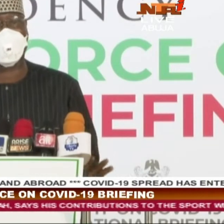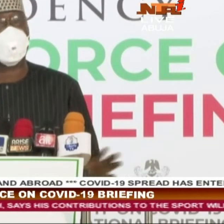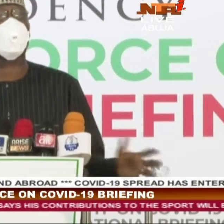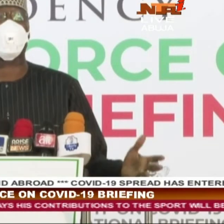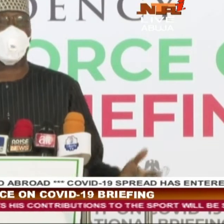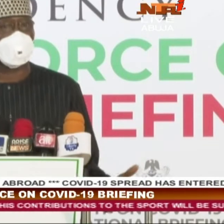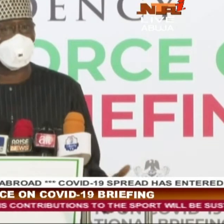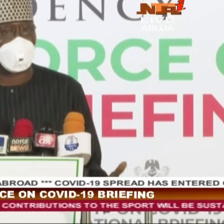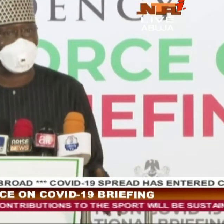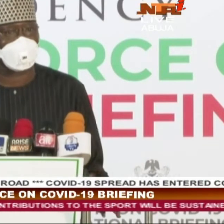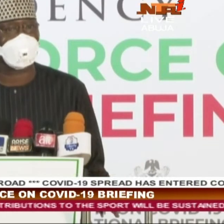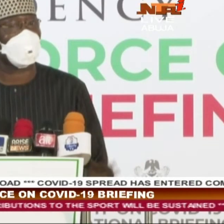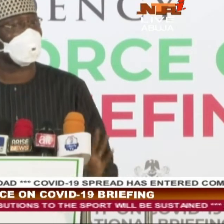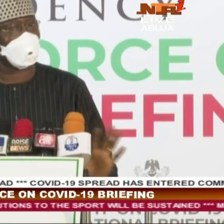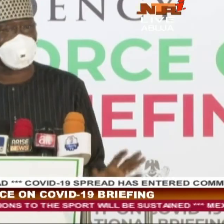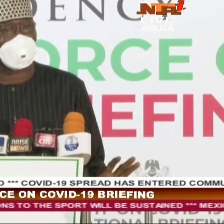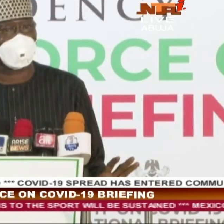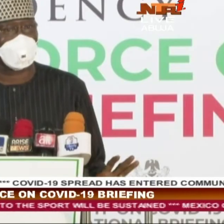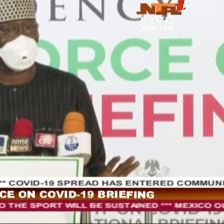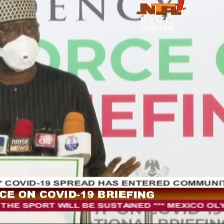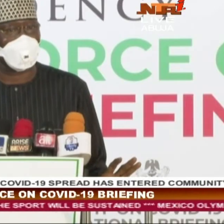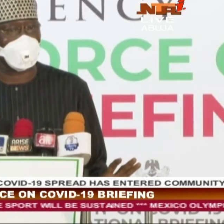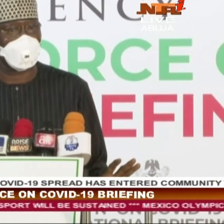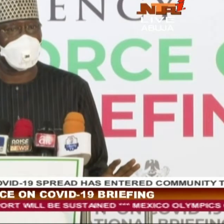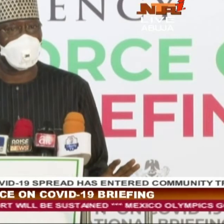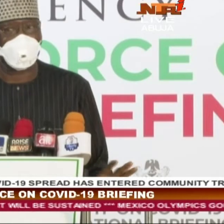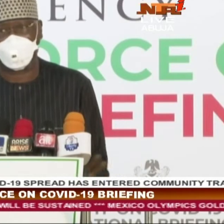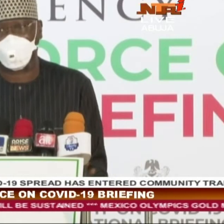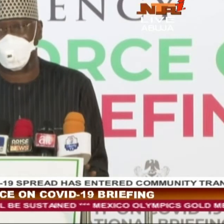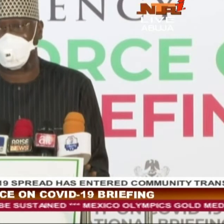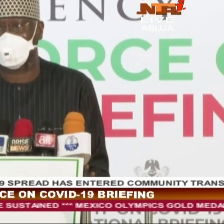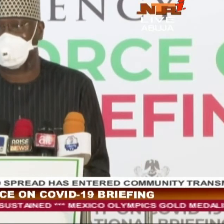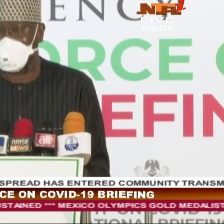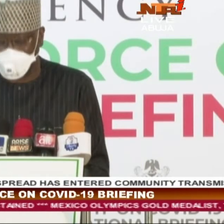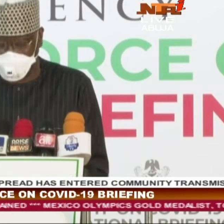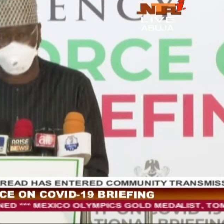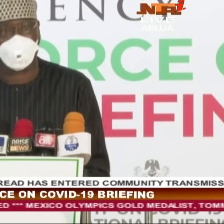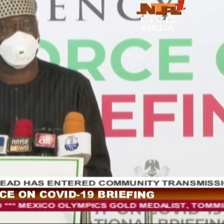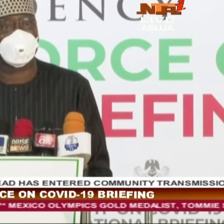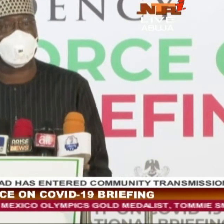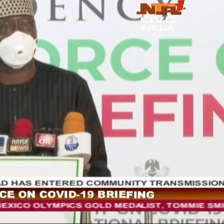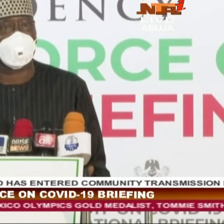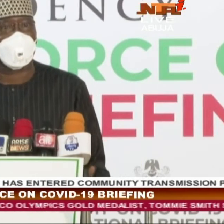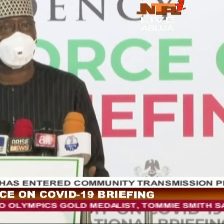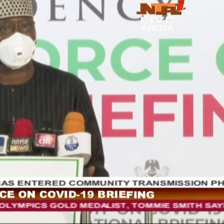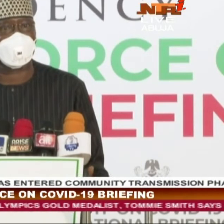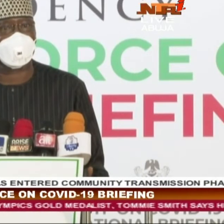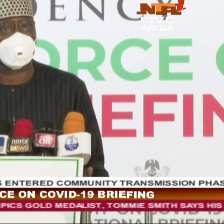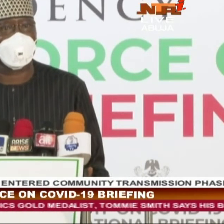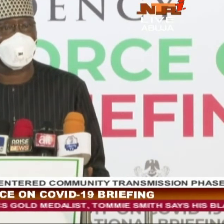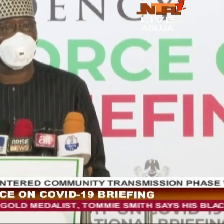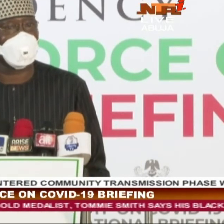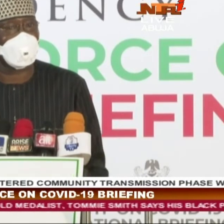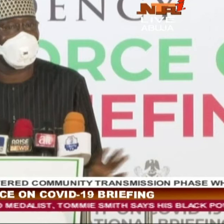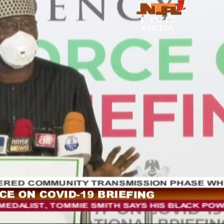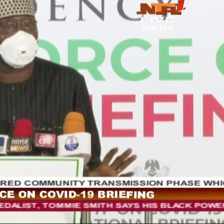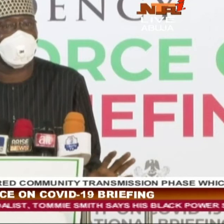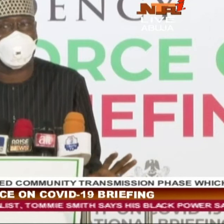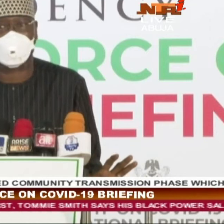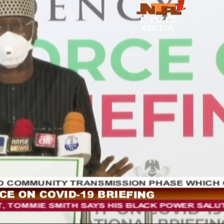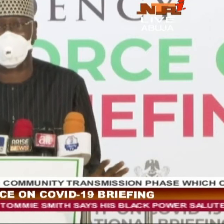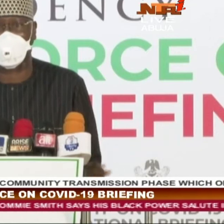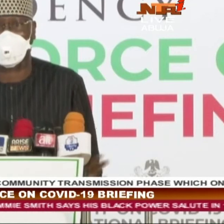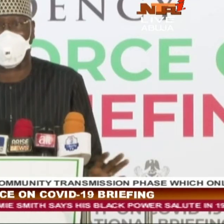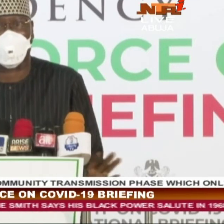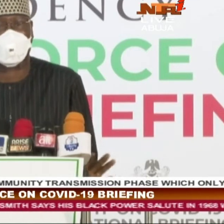mean, I have one in my house, so I know what they are doing. When you come in, they pretend to be busy on their laptops. But